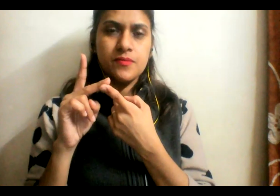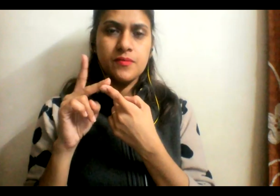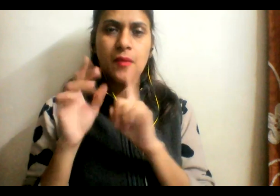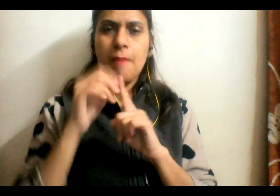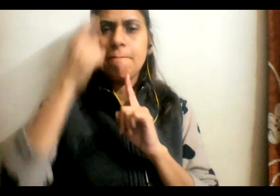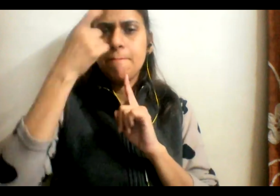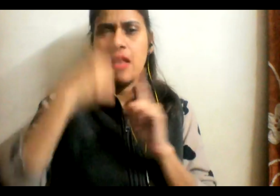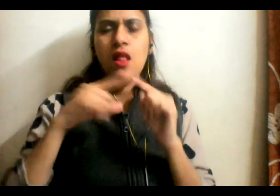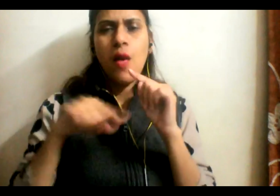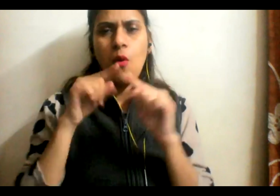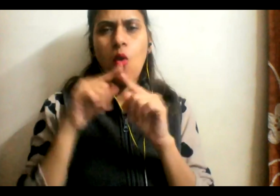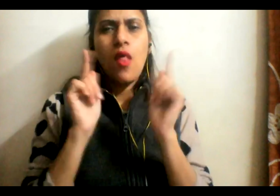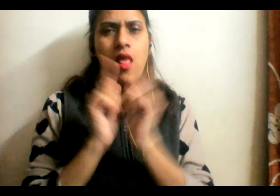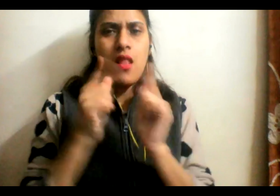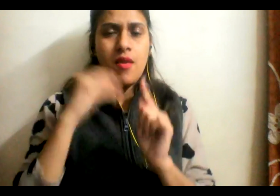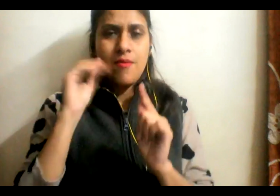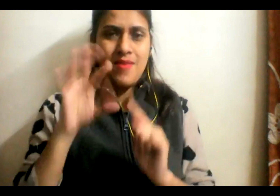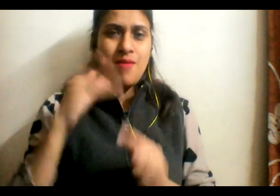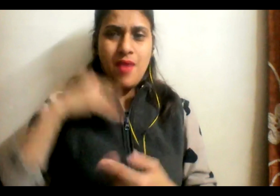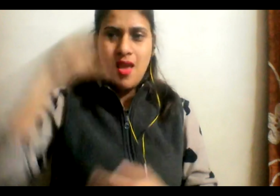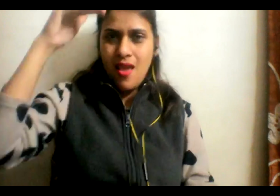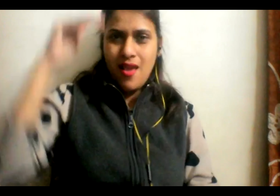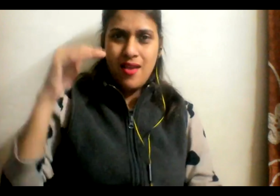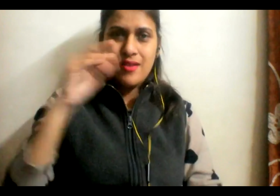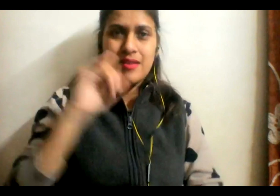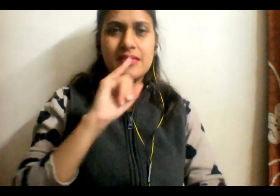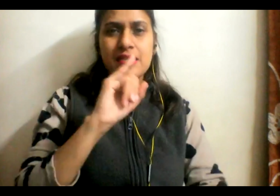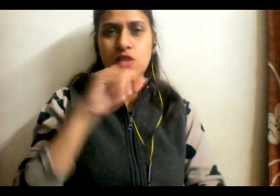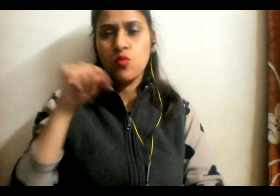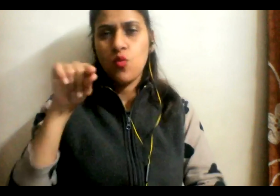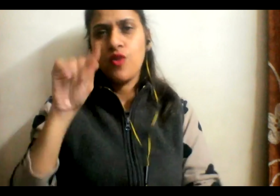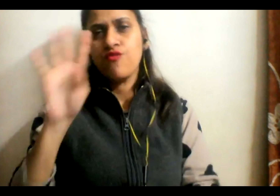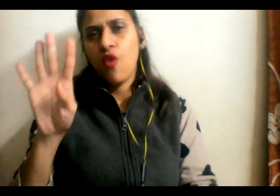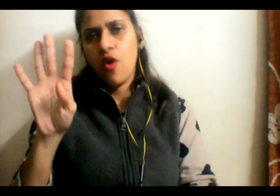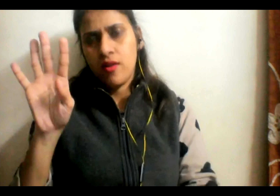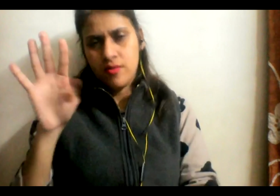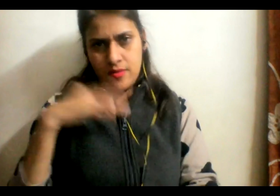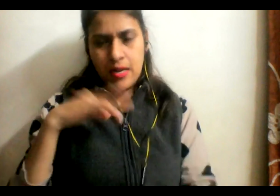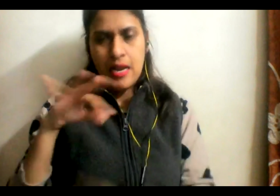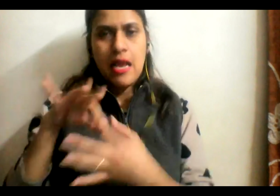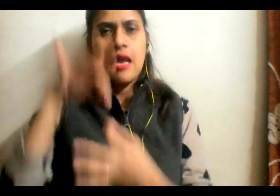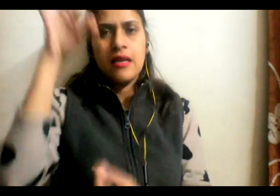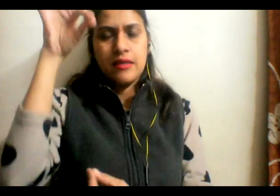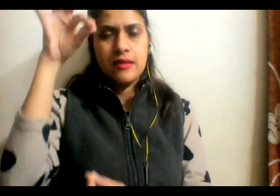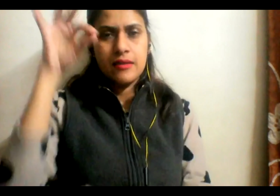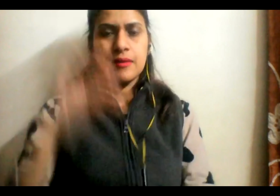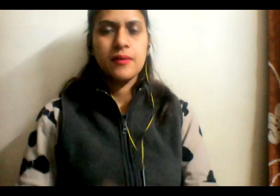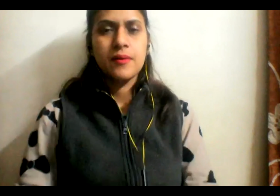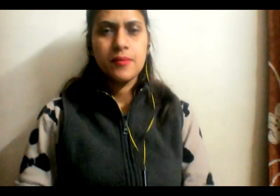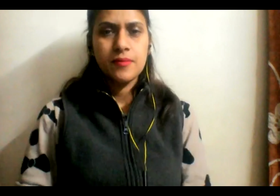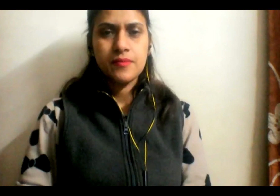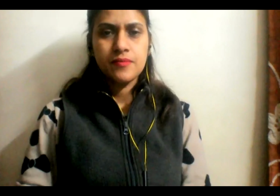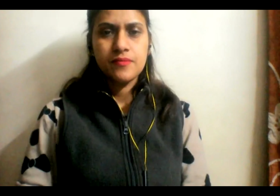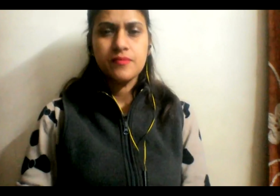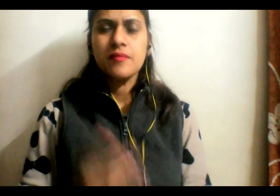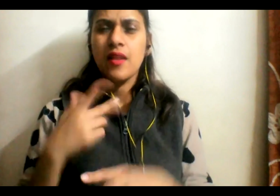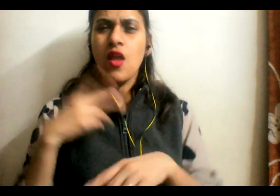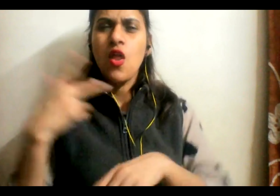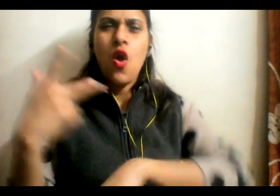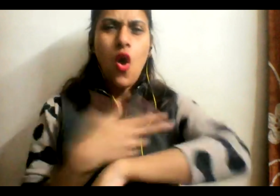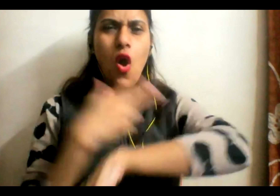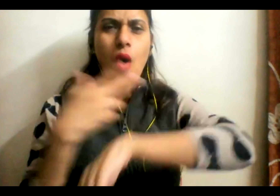thing, because my height is 6.4 and I have collided and I have had so many injury